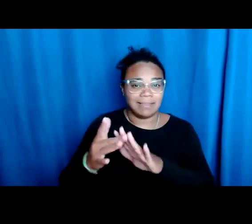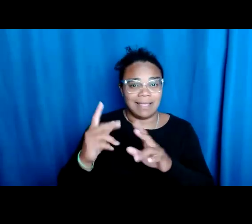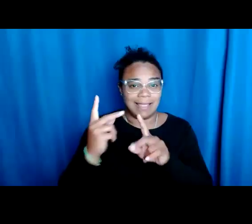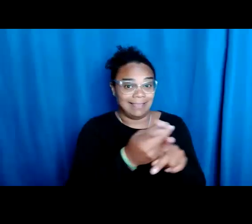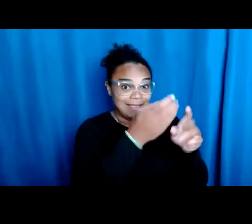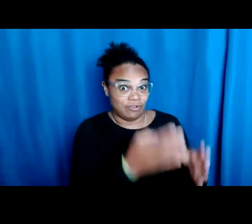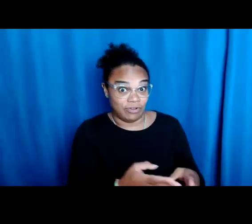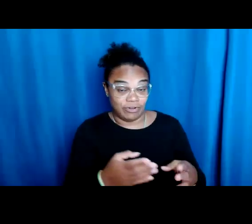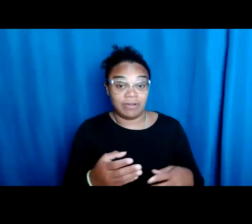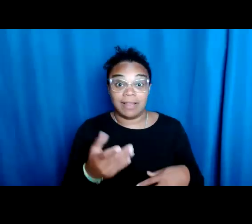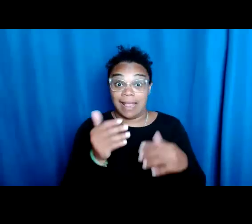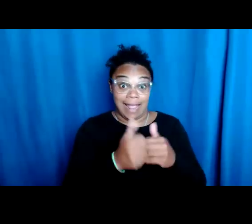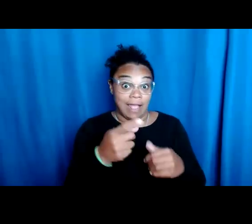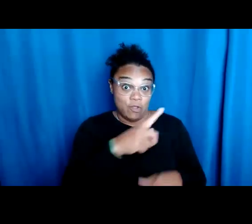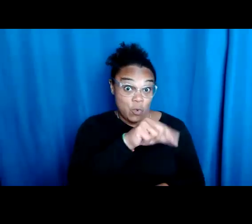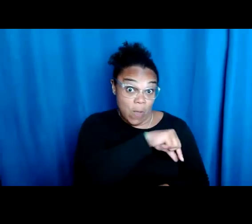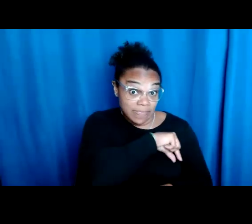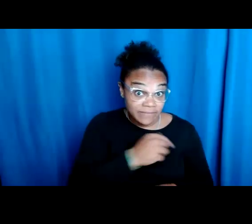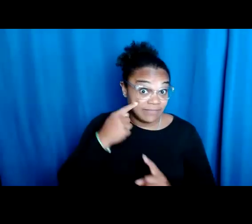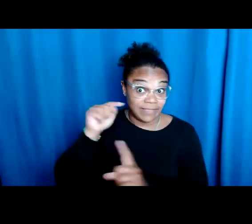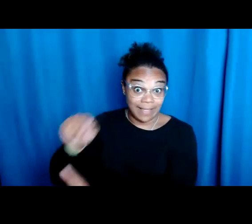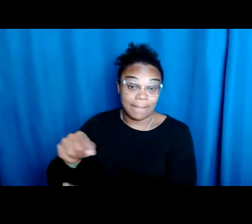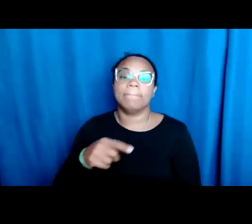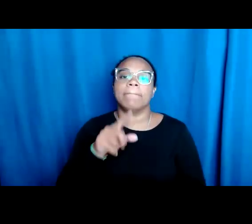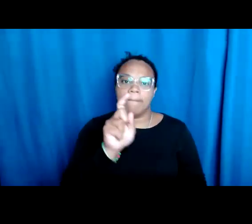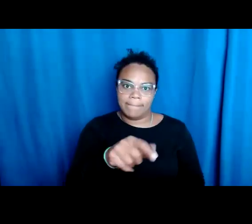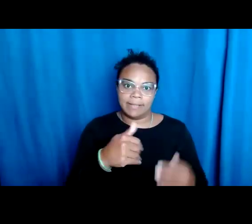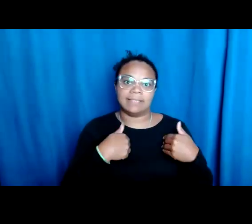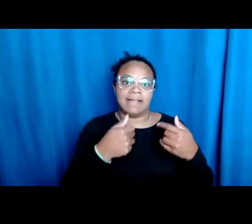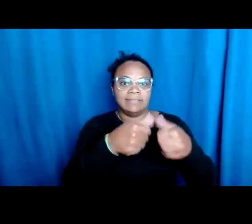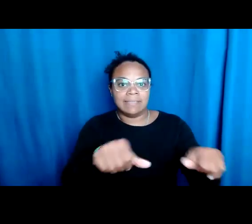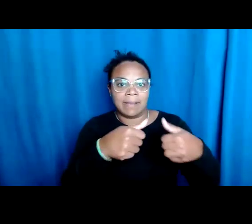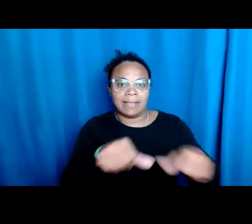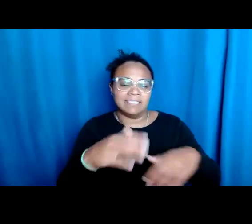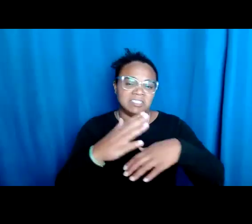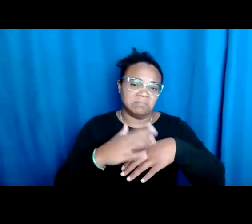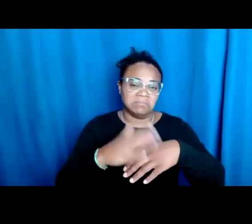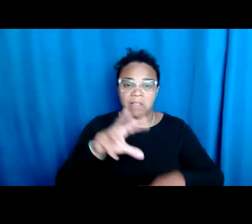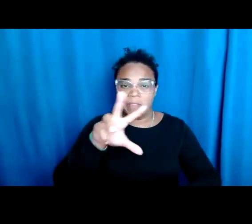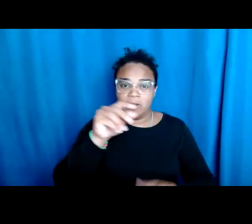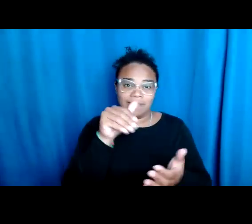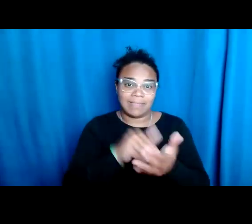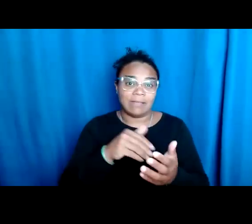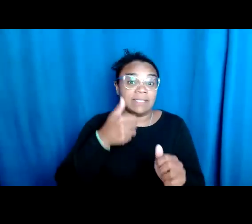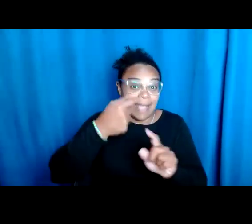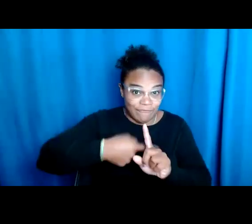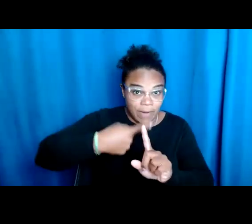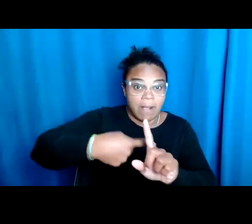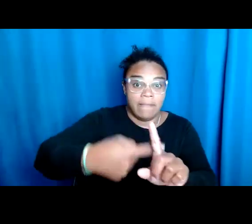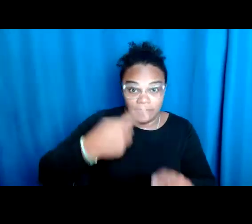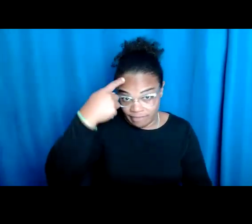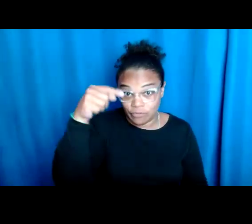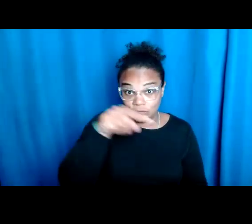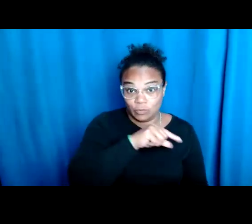eligibility criteria, you have to be depositing at least 30,000 a month in order to just be